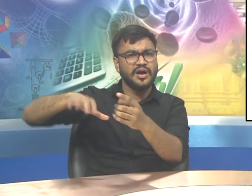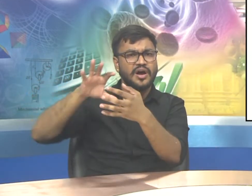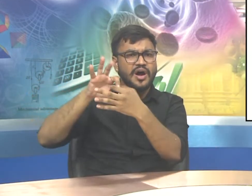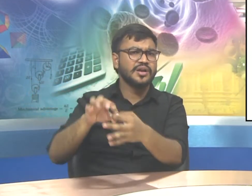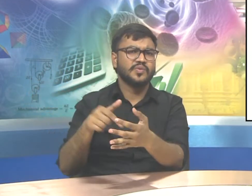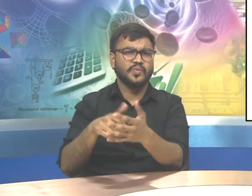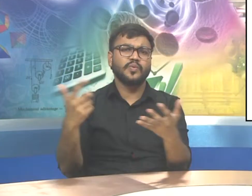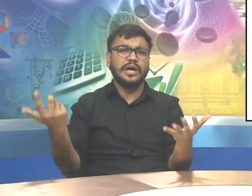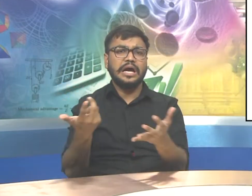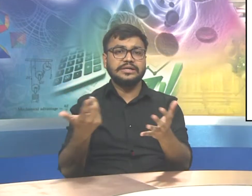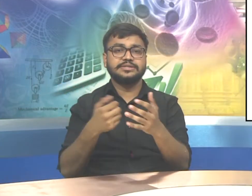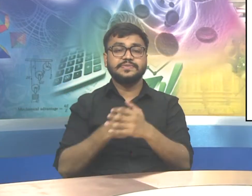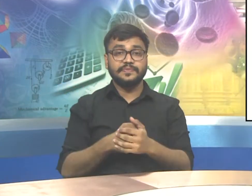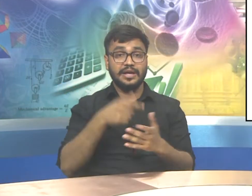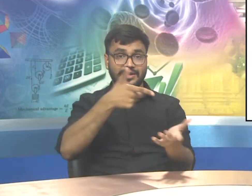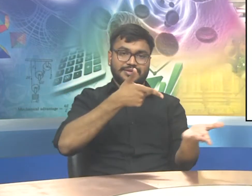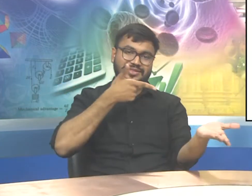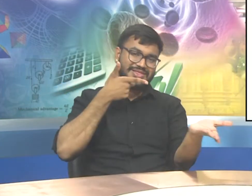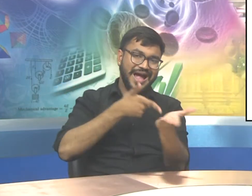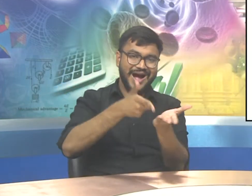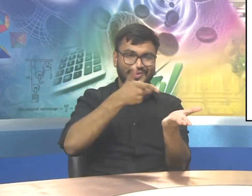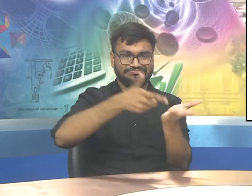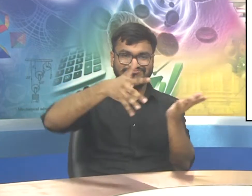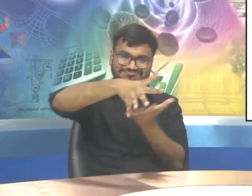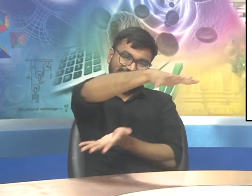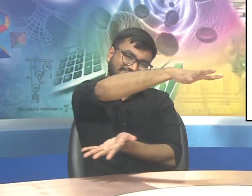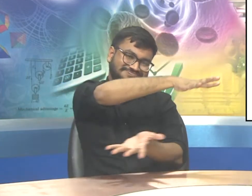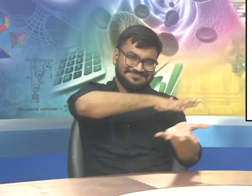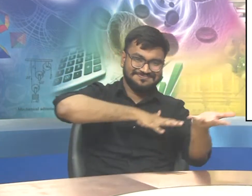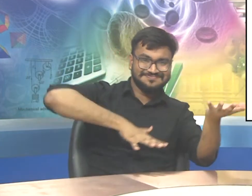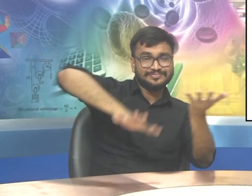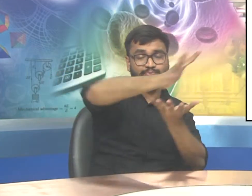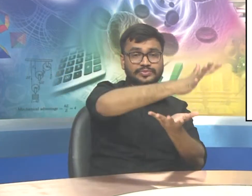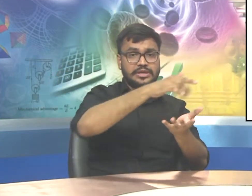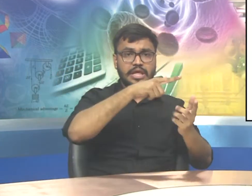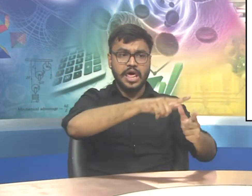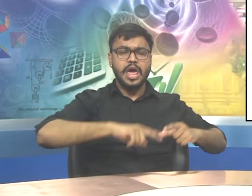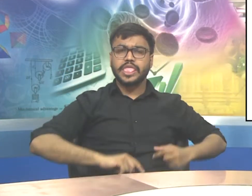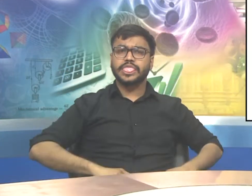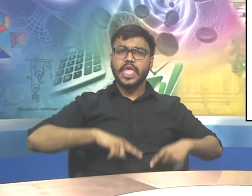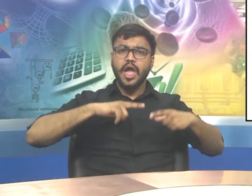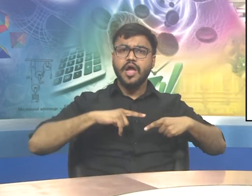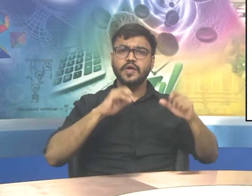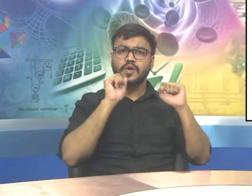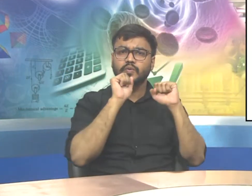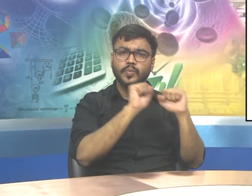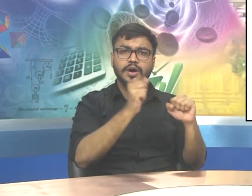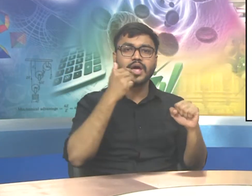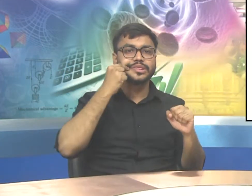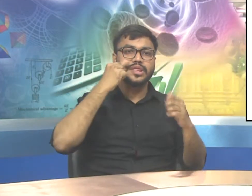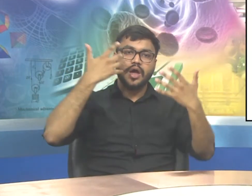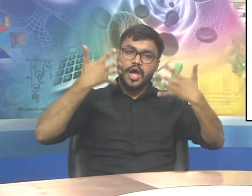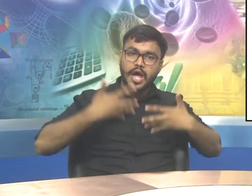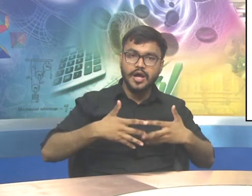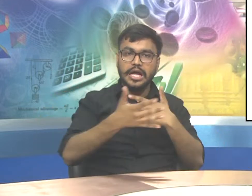Domestication of animals. As humans started farming and